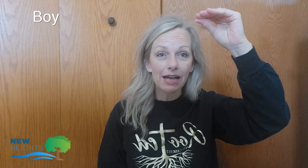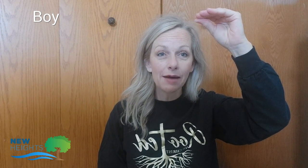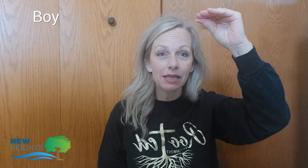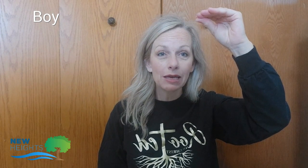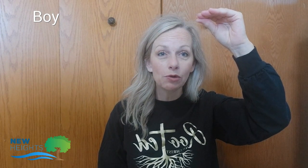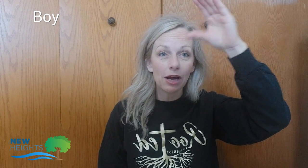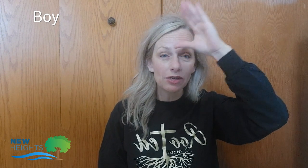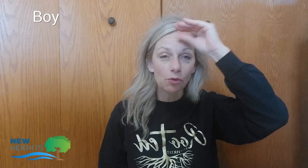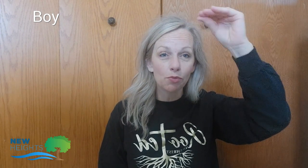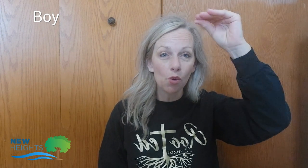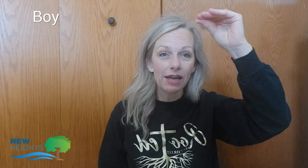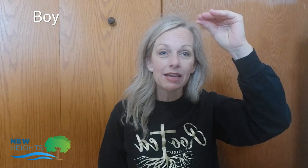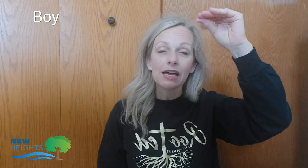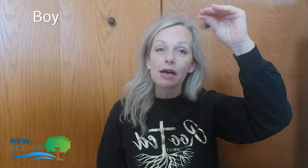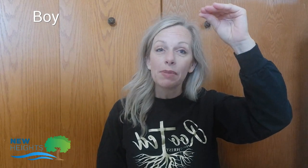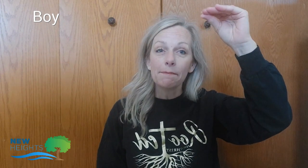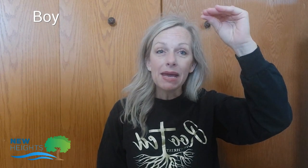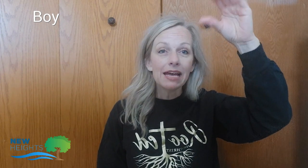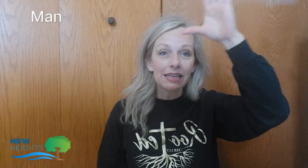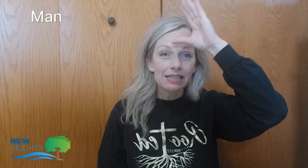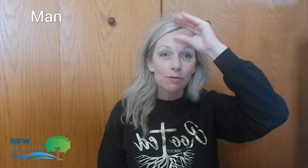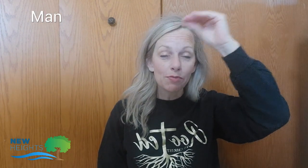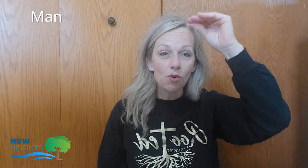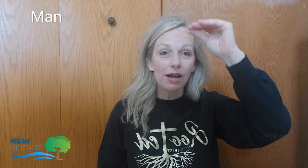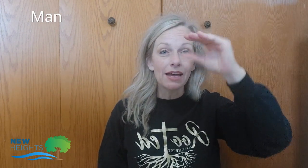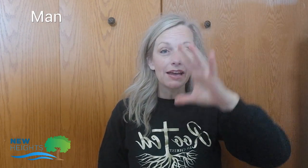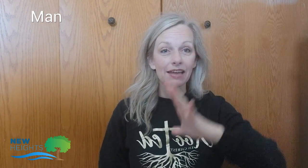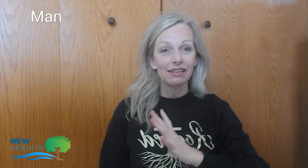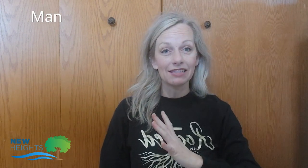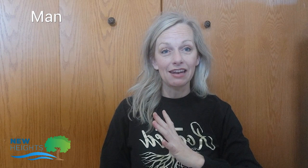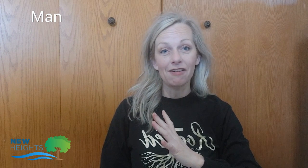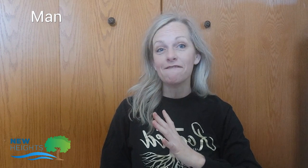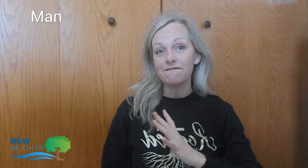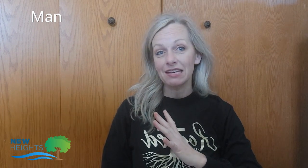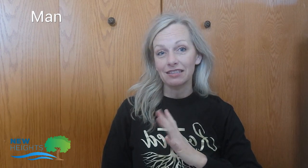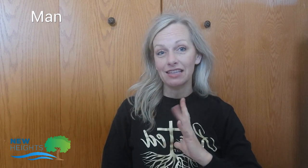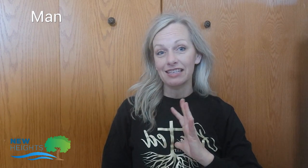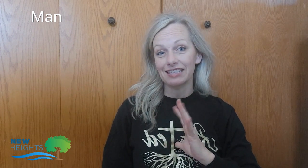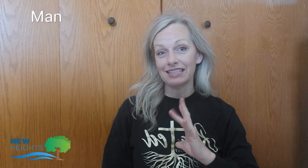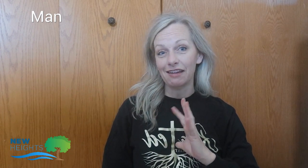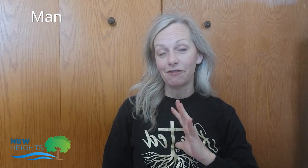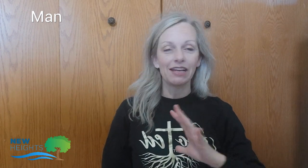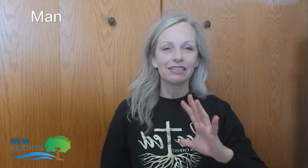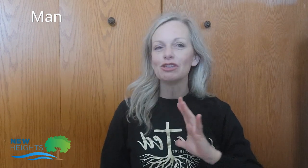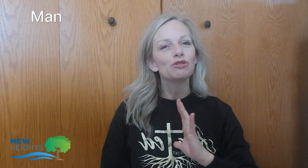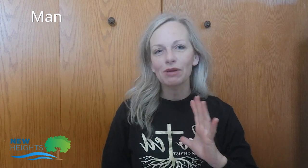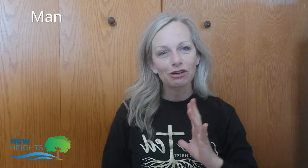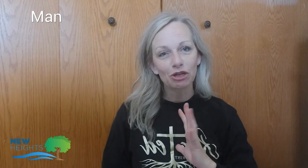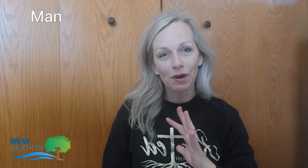cap that they would wear, so boy. But a man then is a boy. That's kind of fancy. This is a sign for fancy. You don't actually wiggle